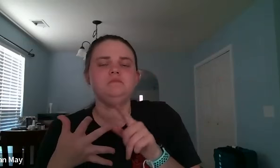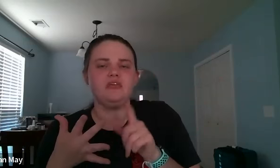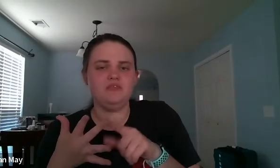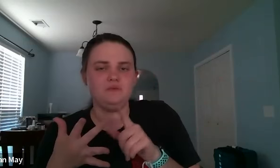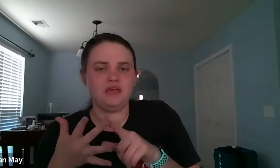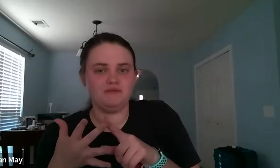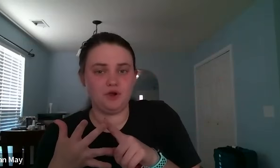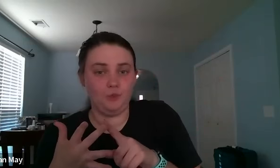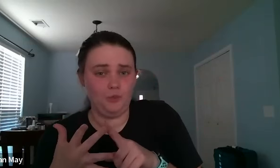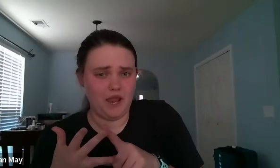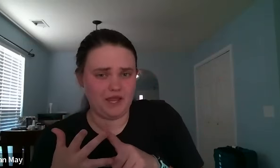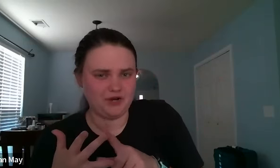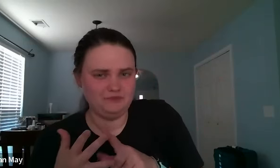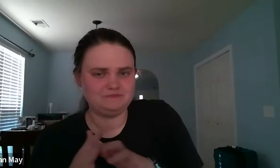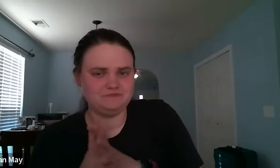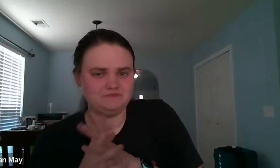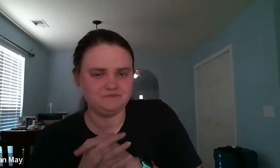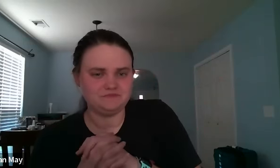And then we have our where.